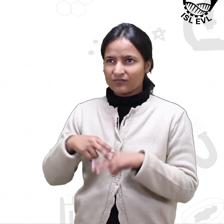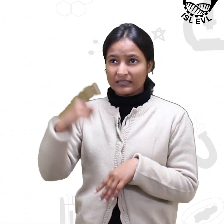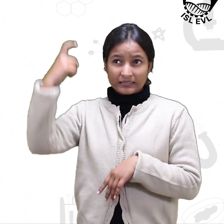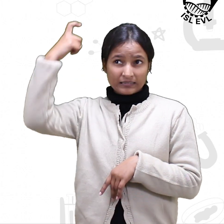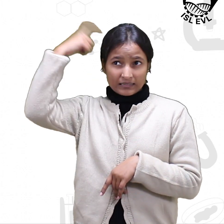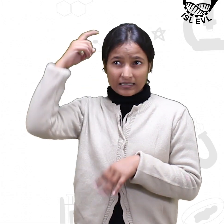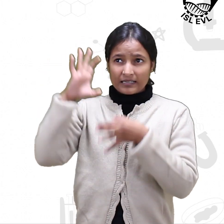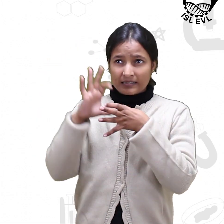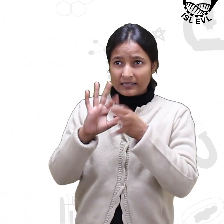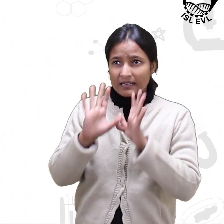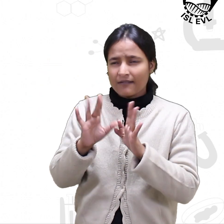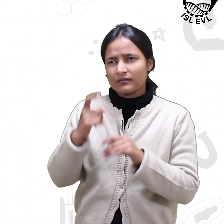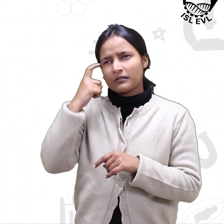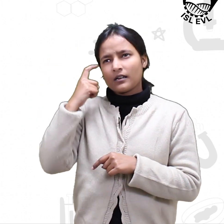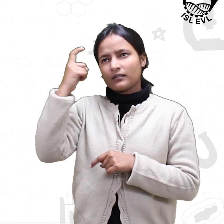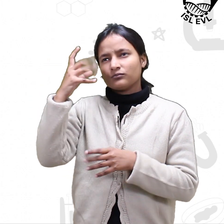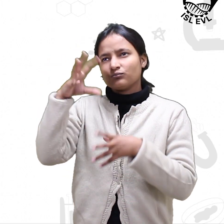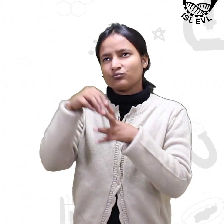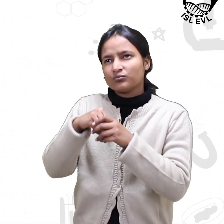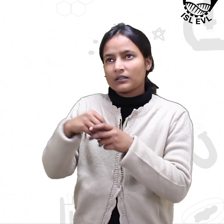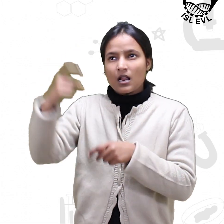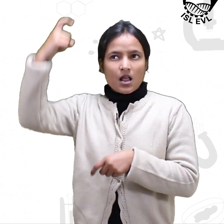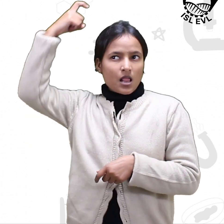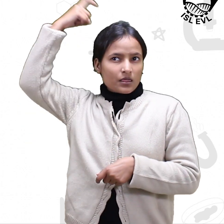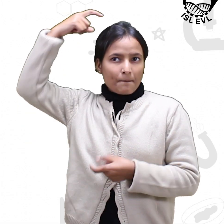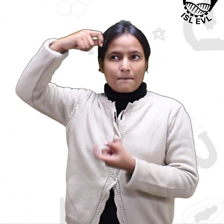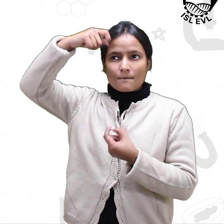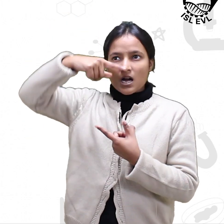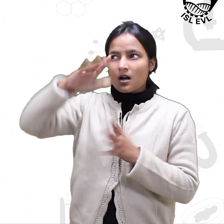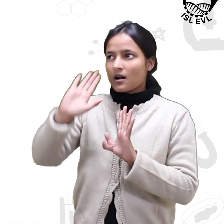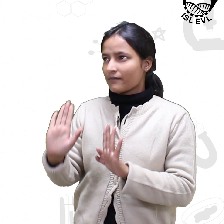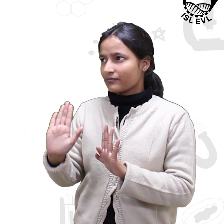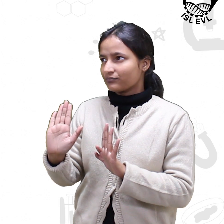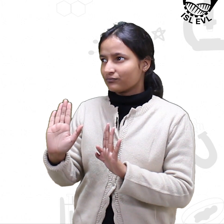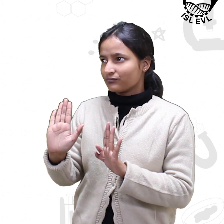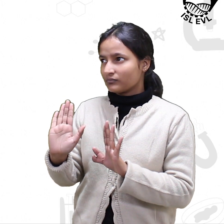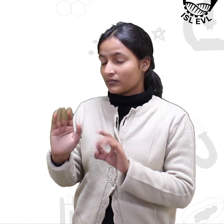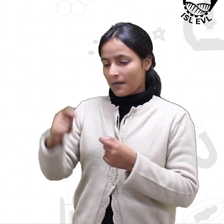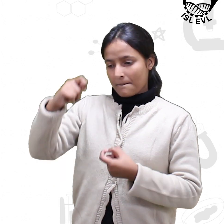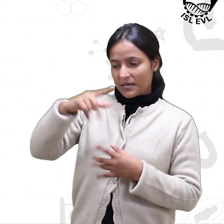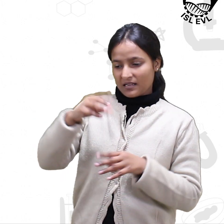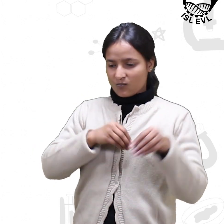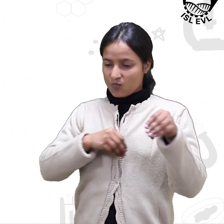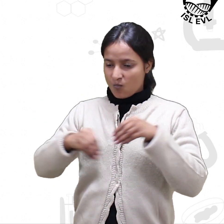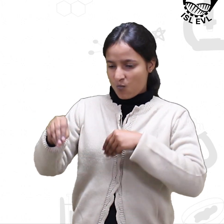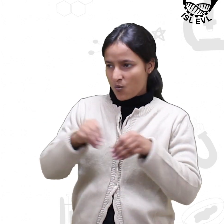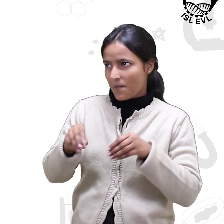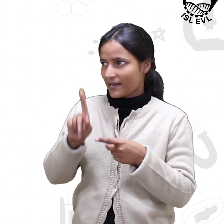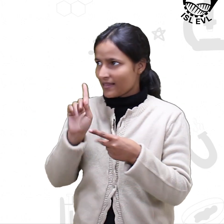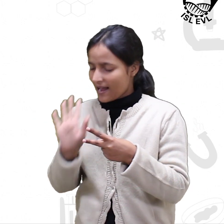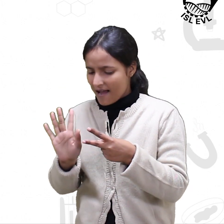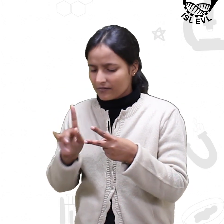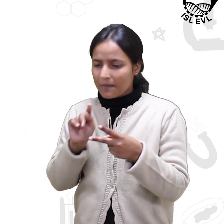involved, there is the brain, which means the nervous system. Since there is a movement involved, there is the muscle,